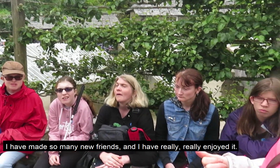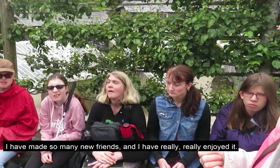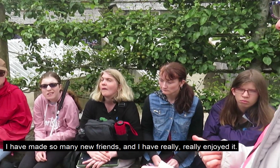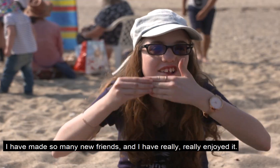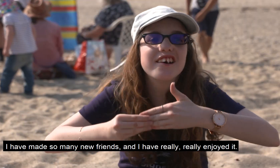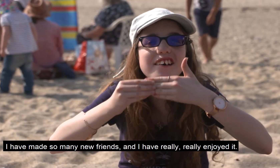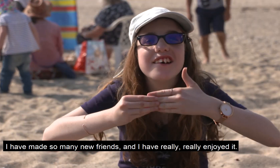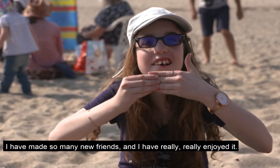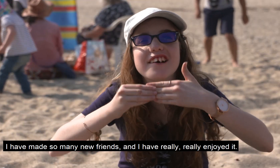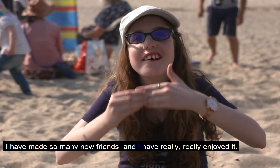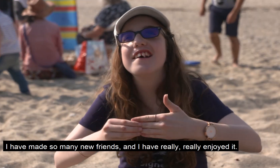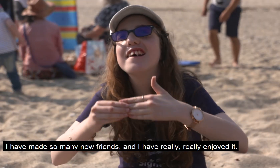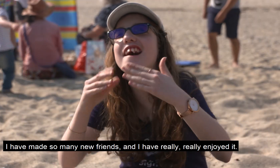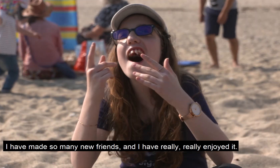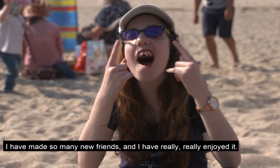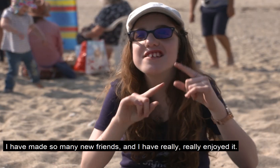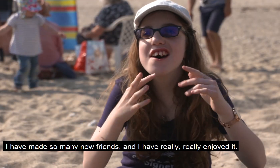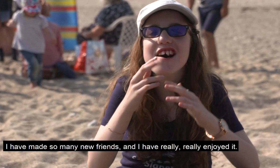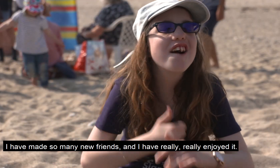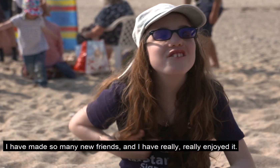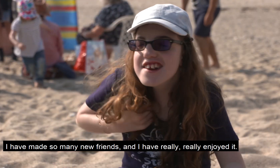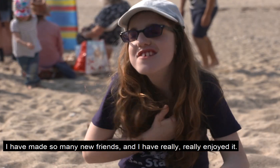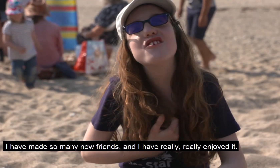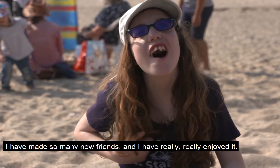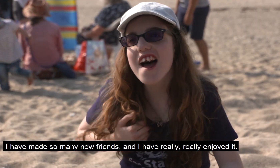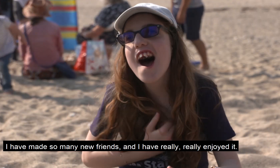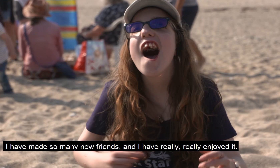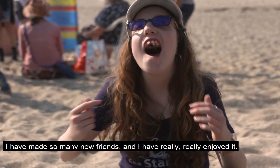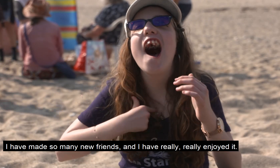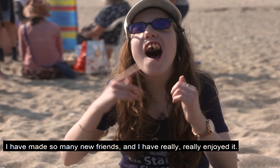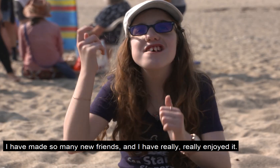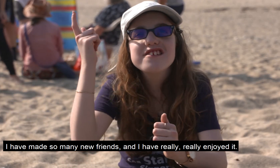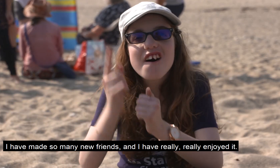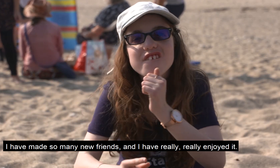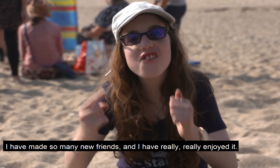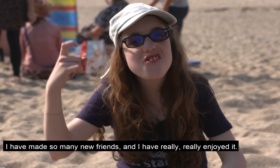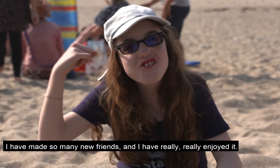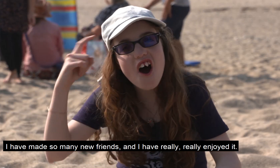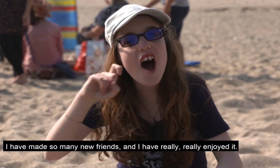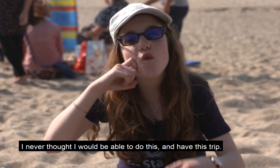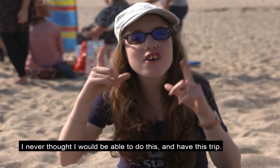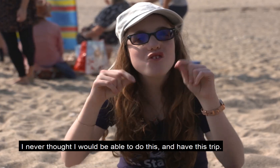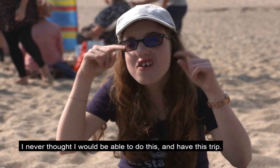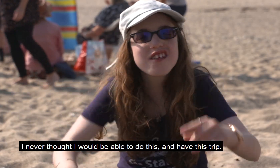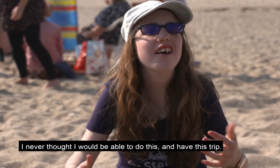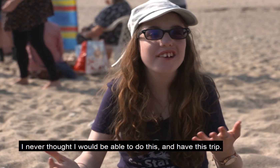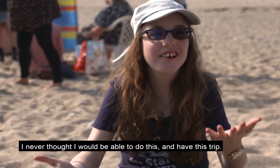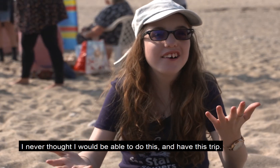I have made so many new friends. And I have really, really enjoyed it. I never thought